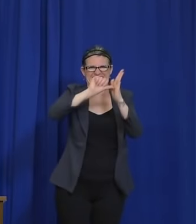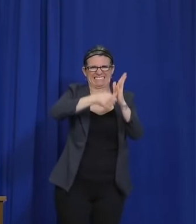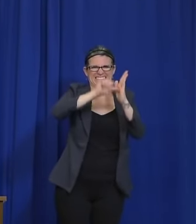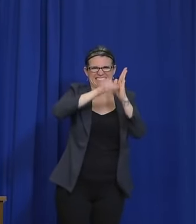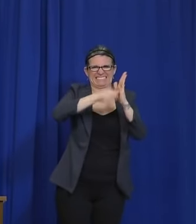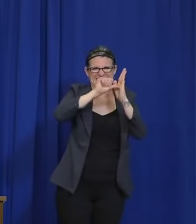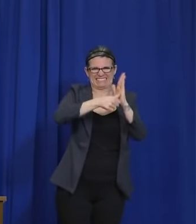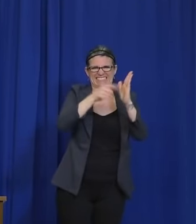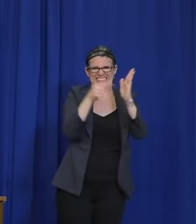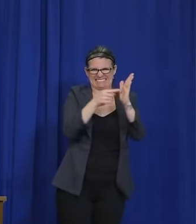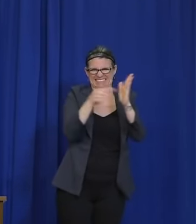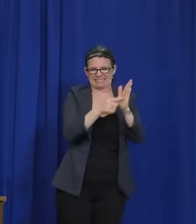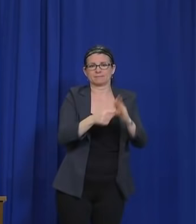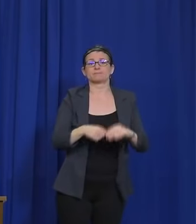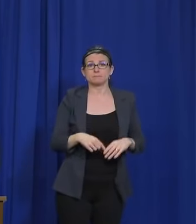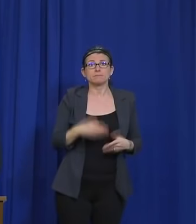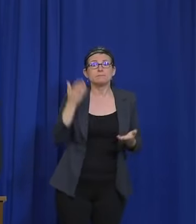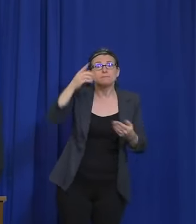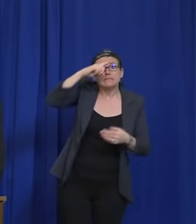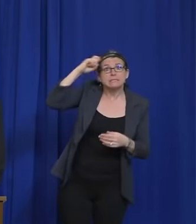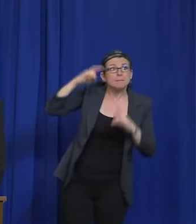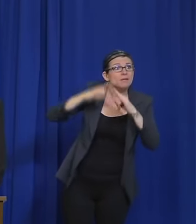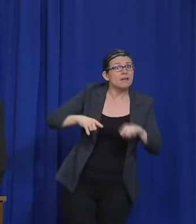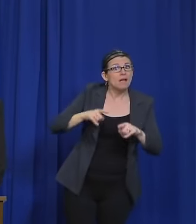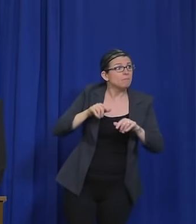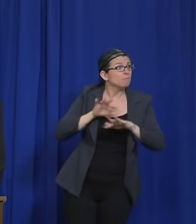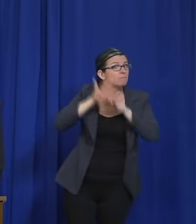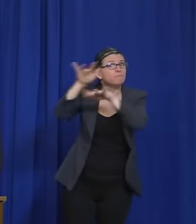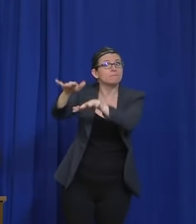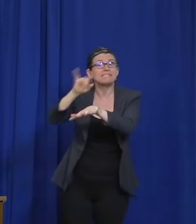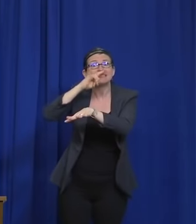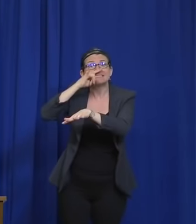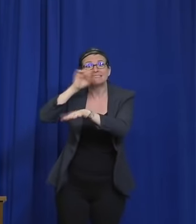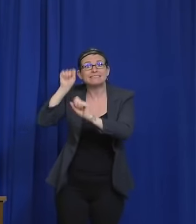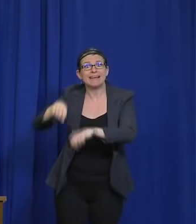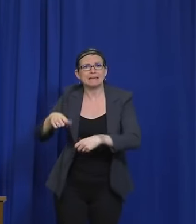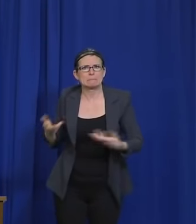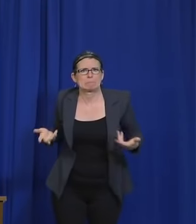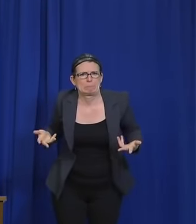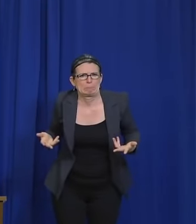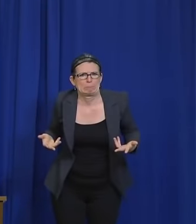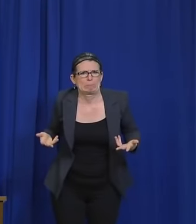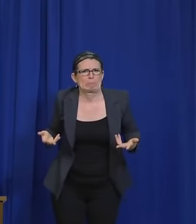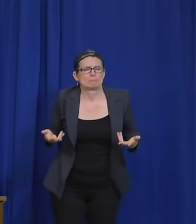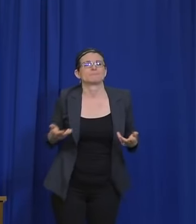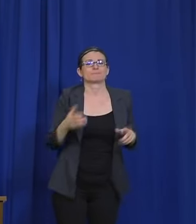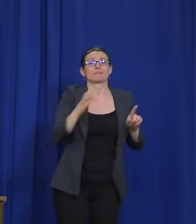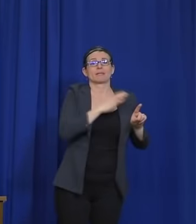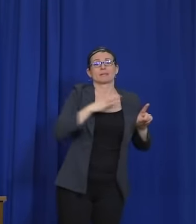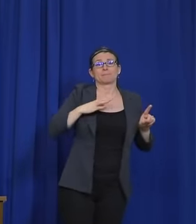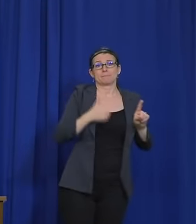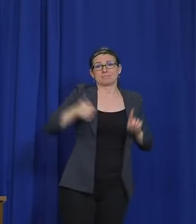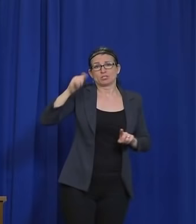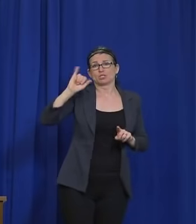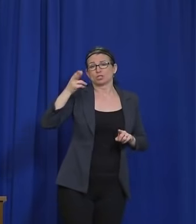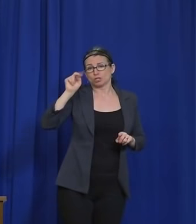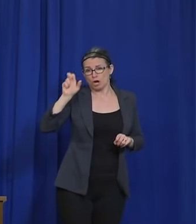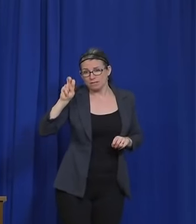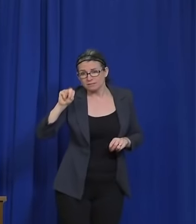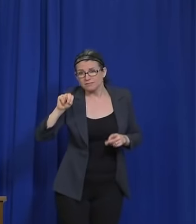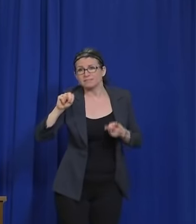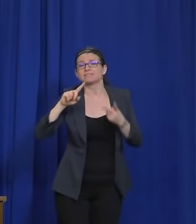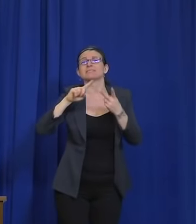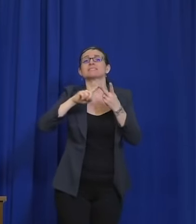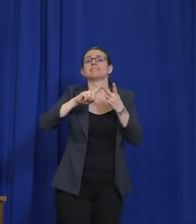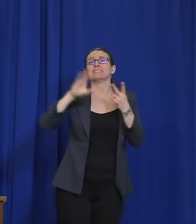but those are exactly the kinds of things that Heather Johnson and members of the industry and others and the CDC and Jean Lambrew's